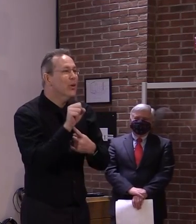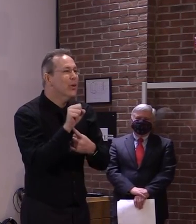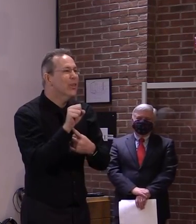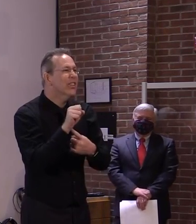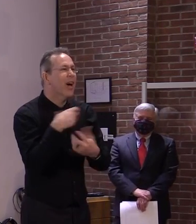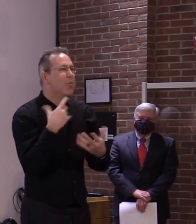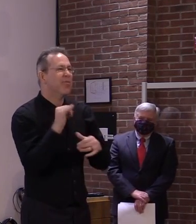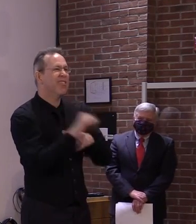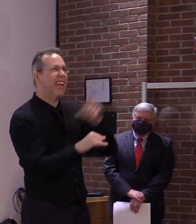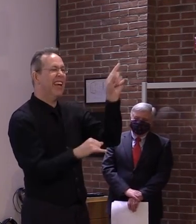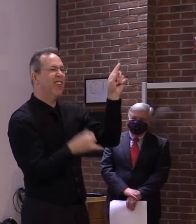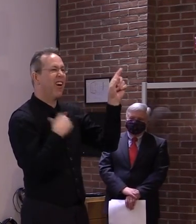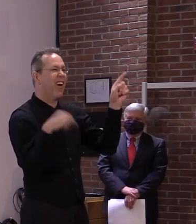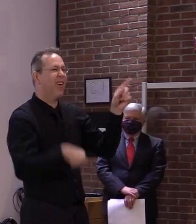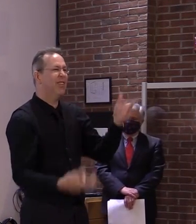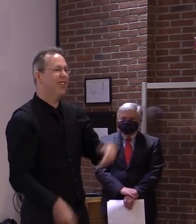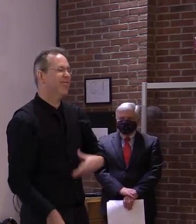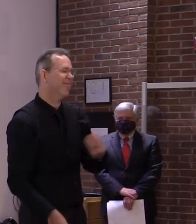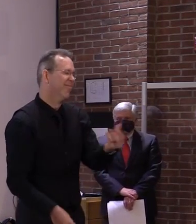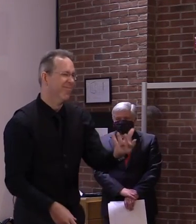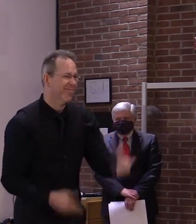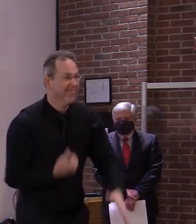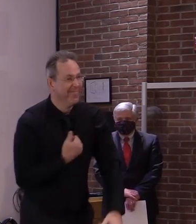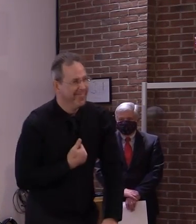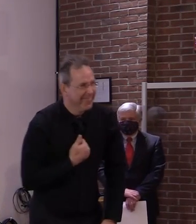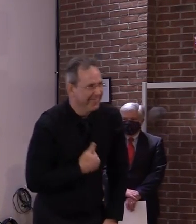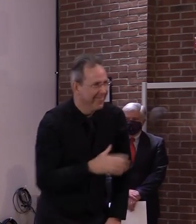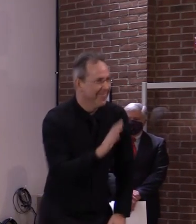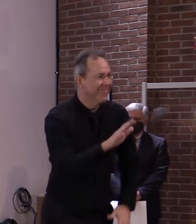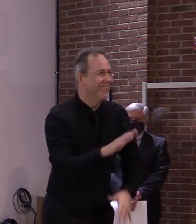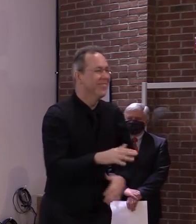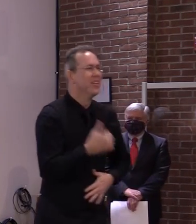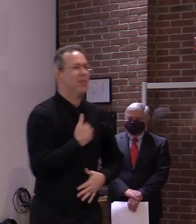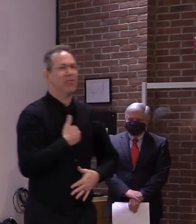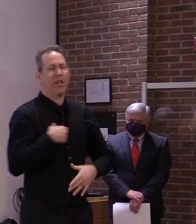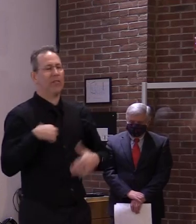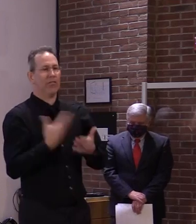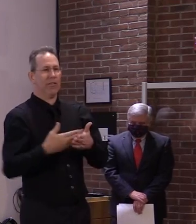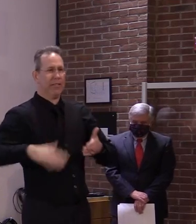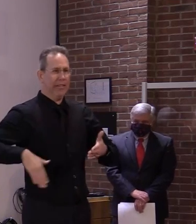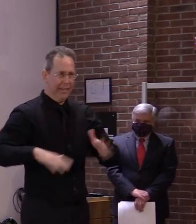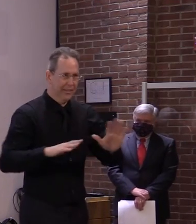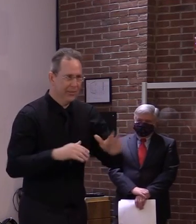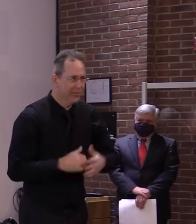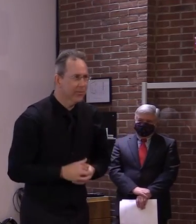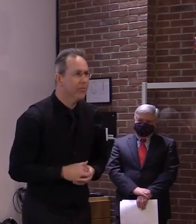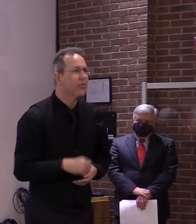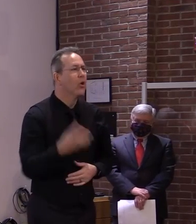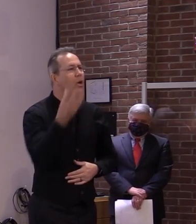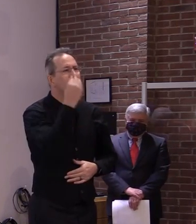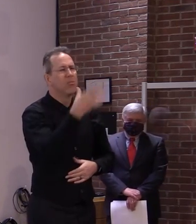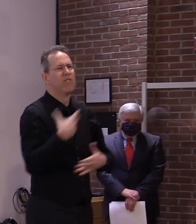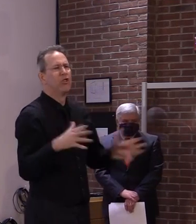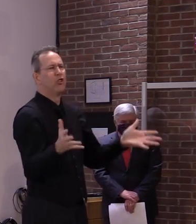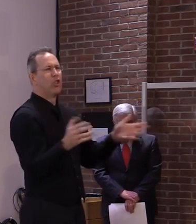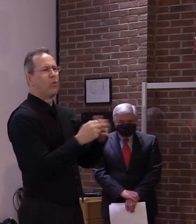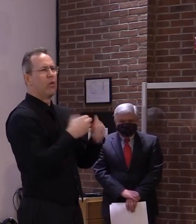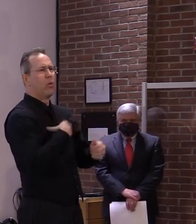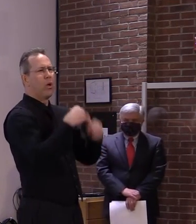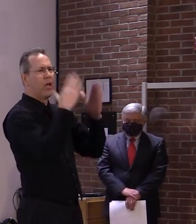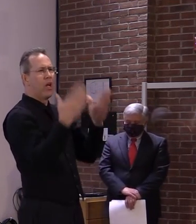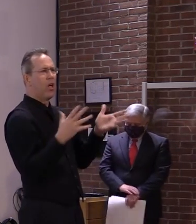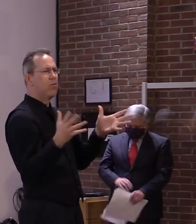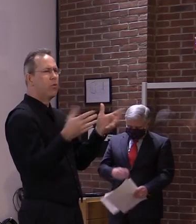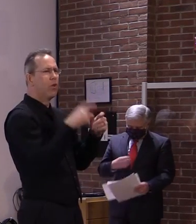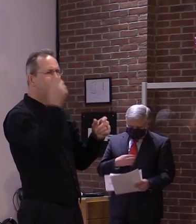apologies for the delay again. But as was mentioned, I just got off another call with fellow governors with the White House